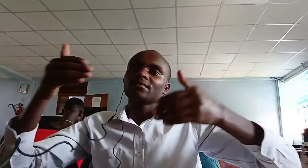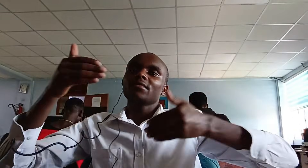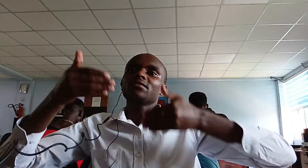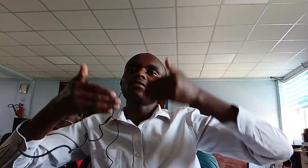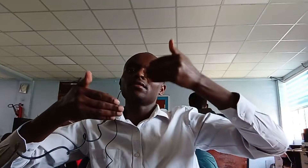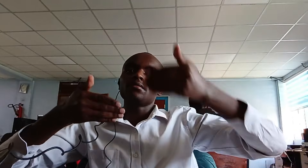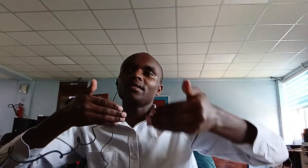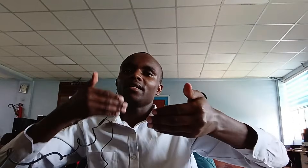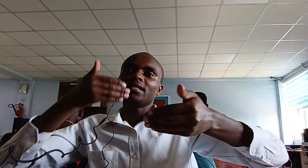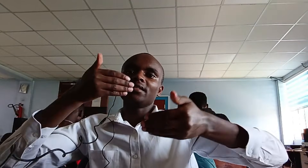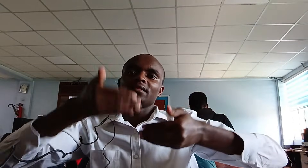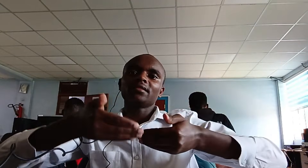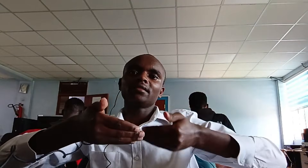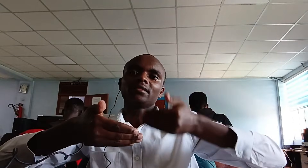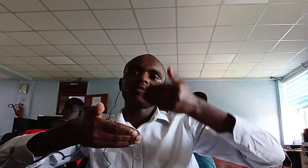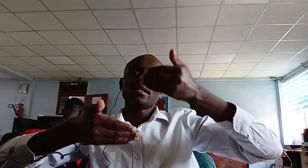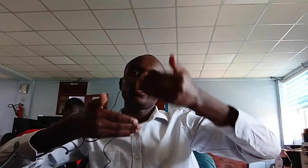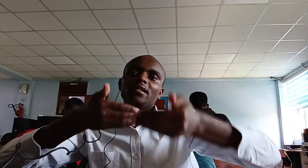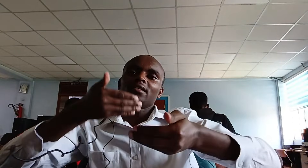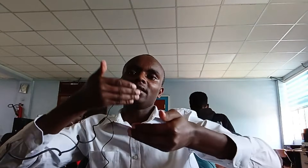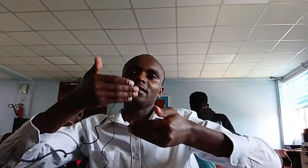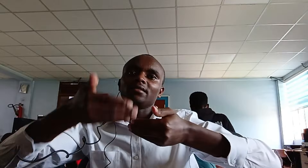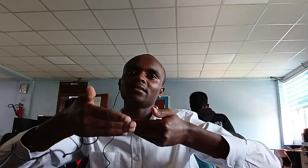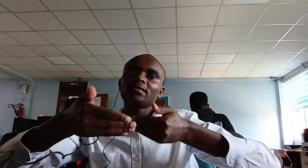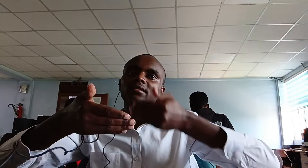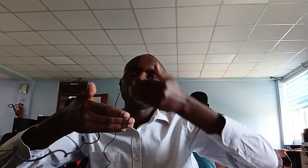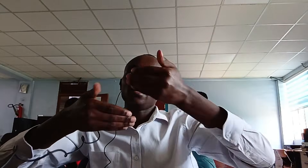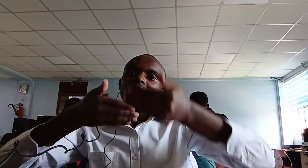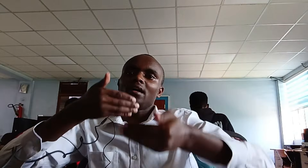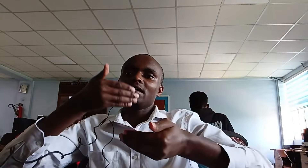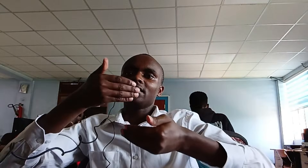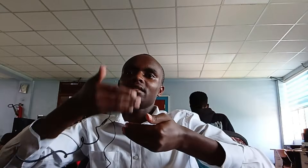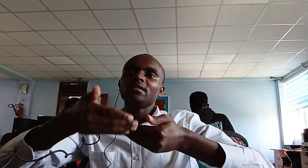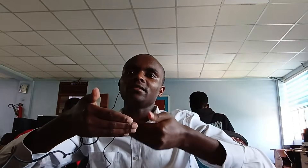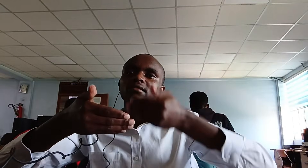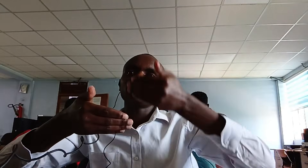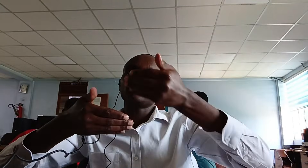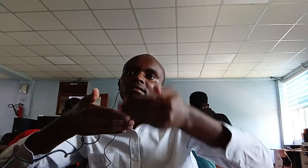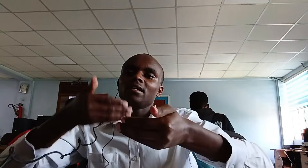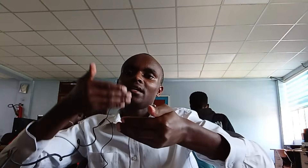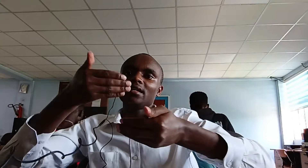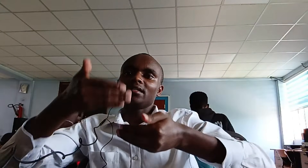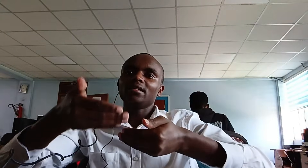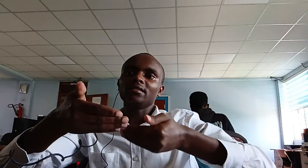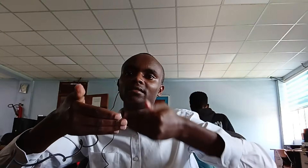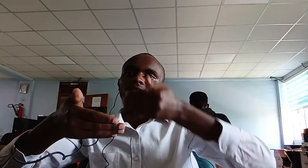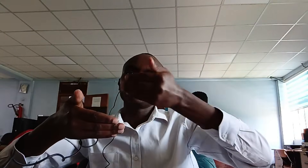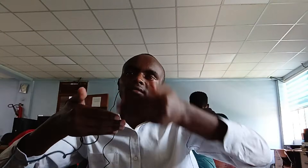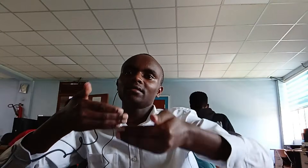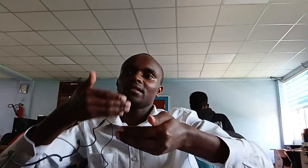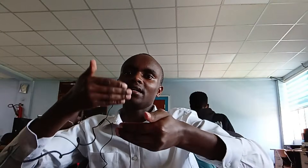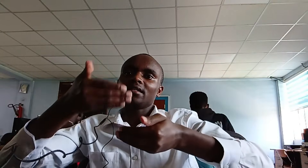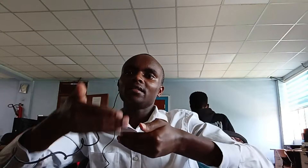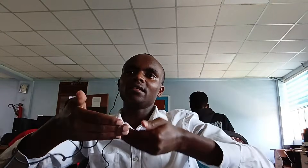So it will be kin, kin, kin, kin, kin,